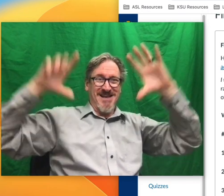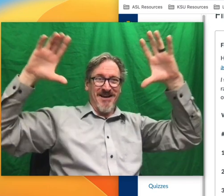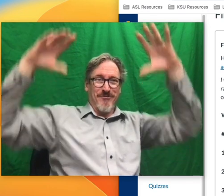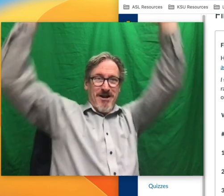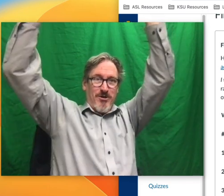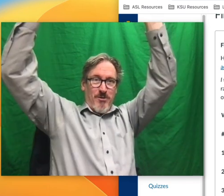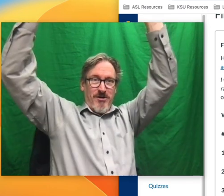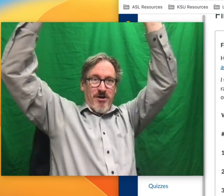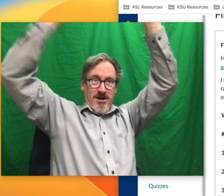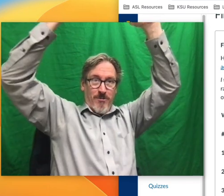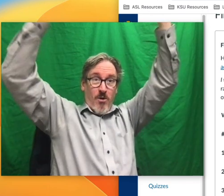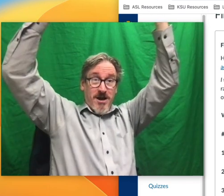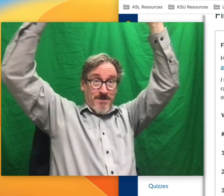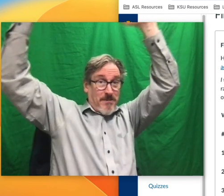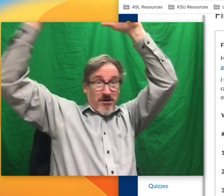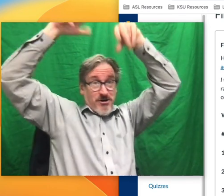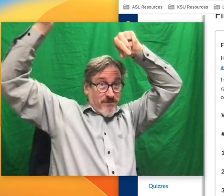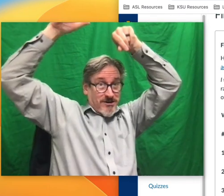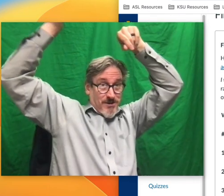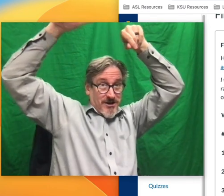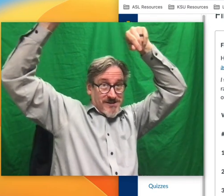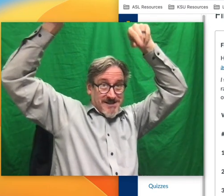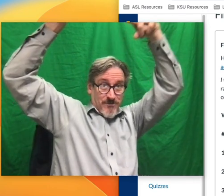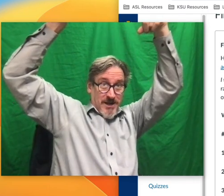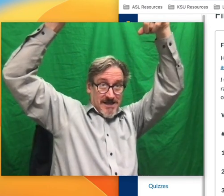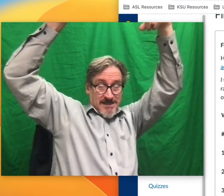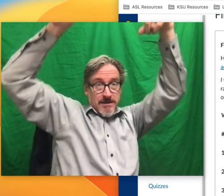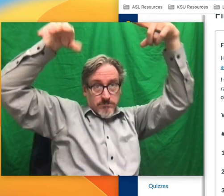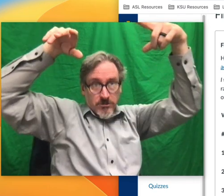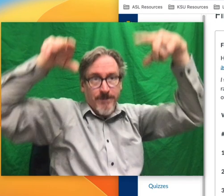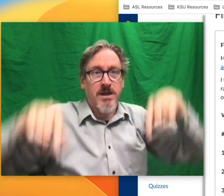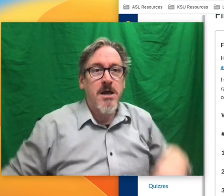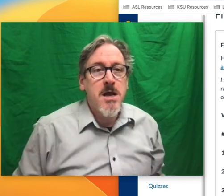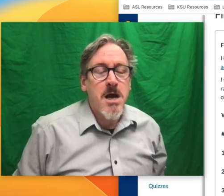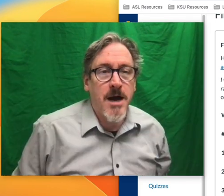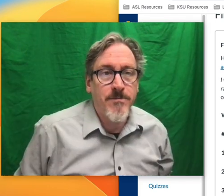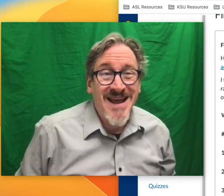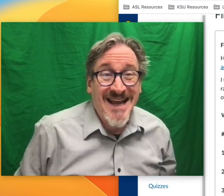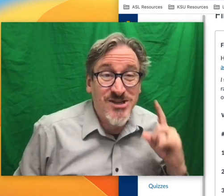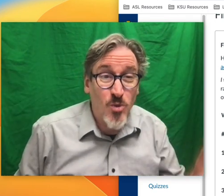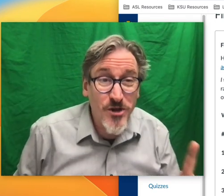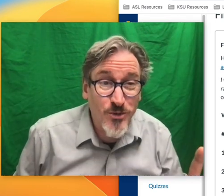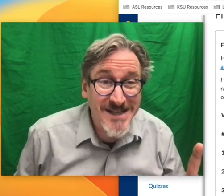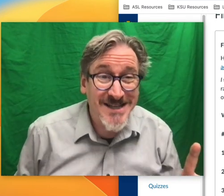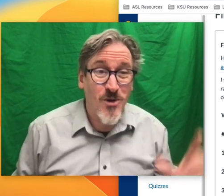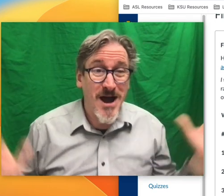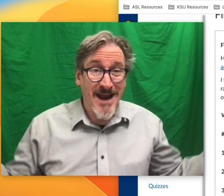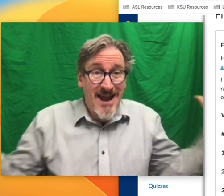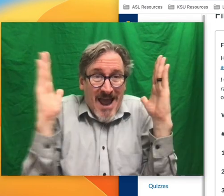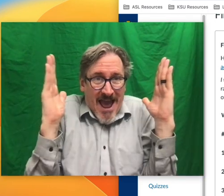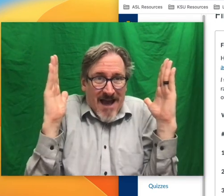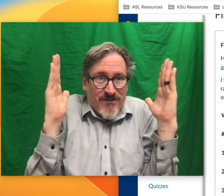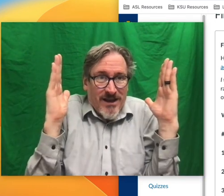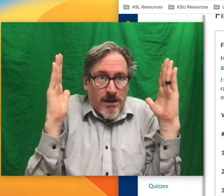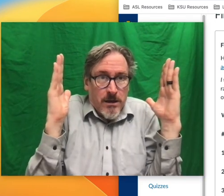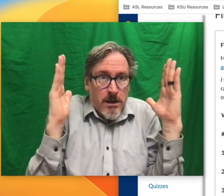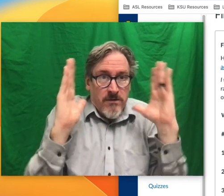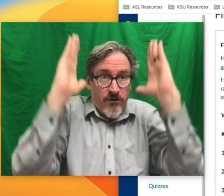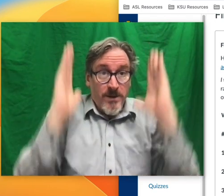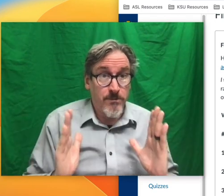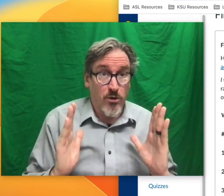that you stay in frame. You don't want number 1 to be up here and your finger spelling all this stuff and we can't see it. Right? It's one of the reasons why